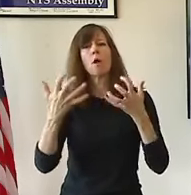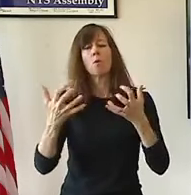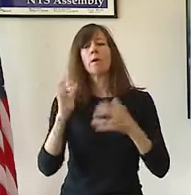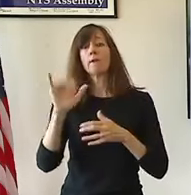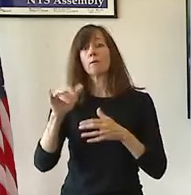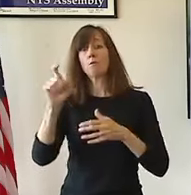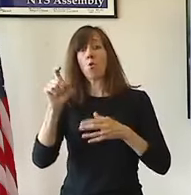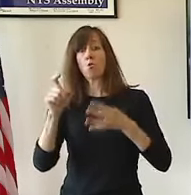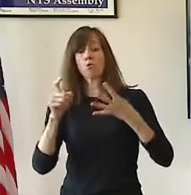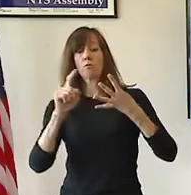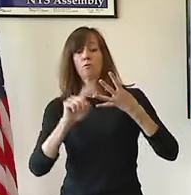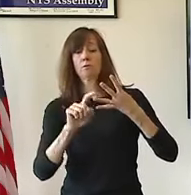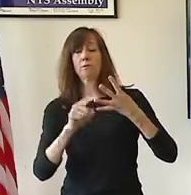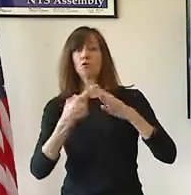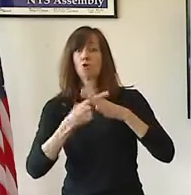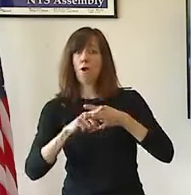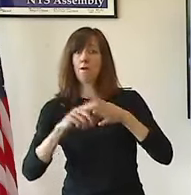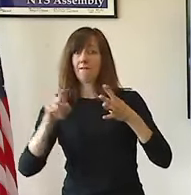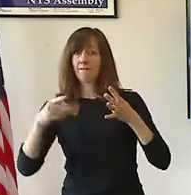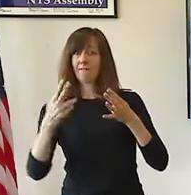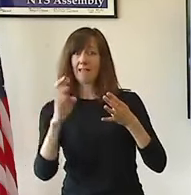Phase 3.